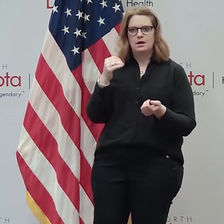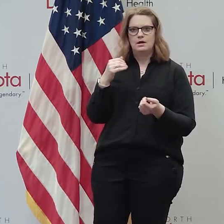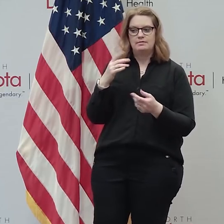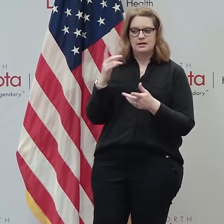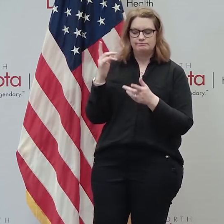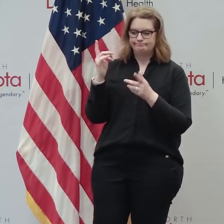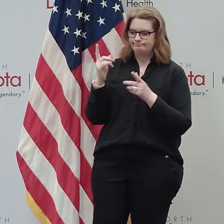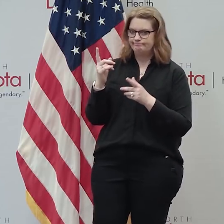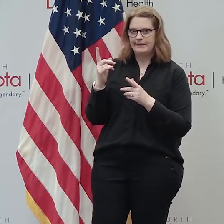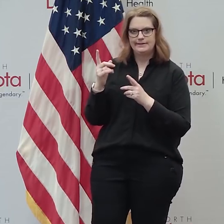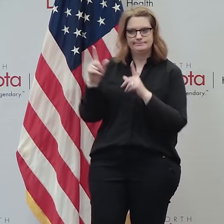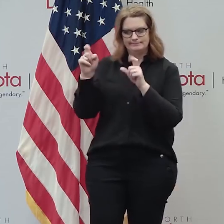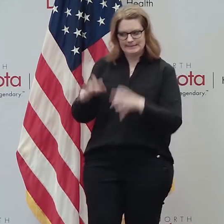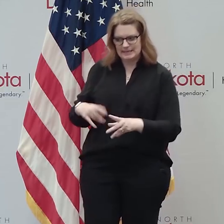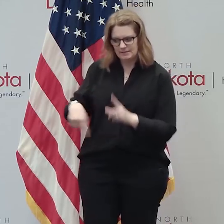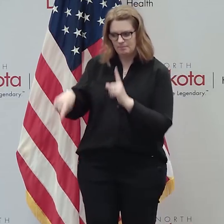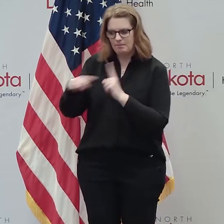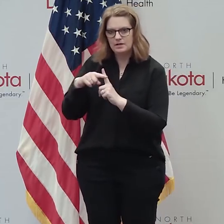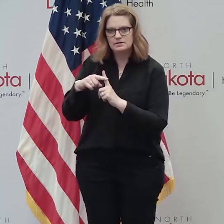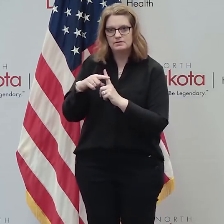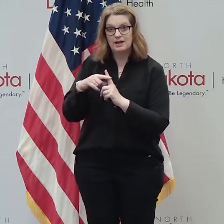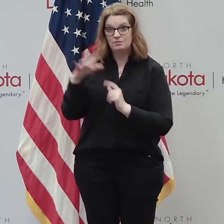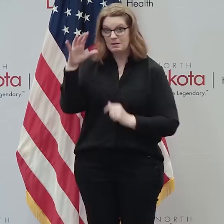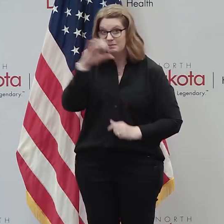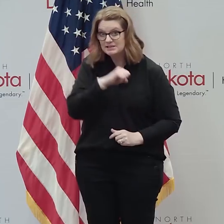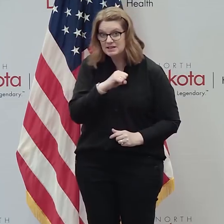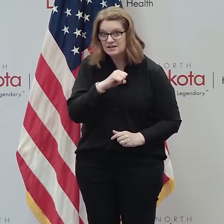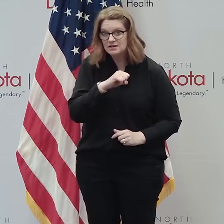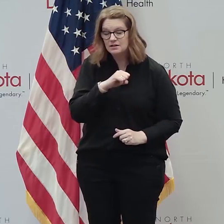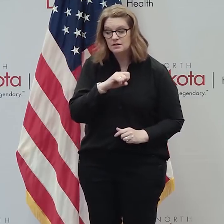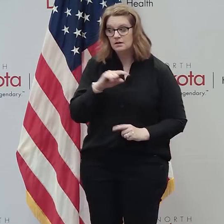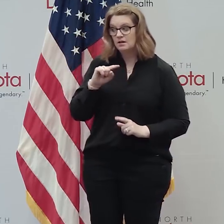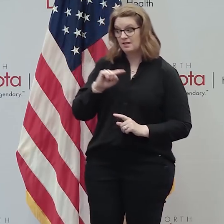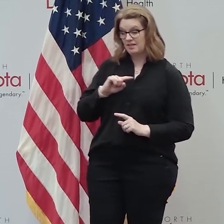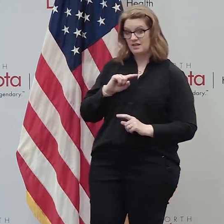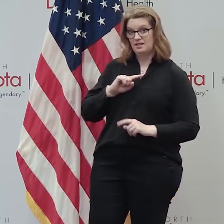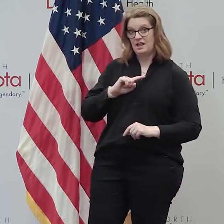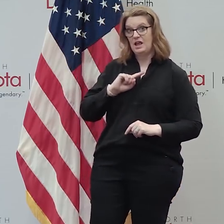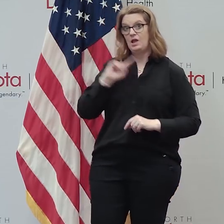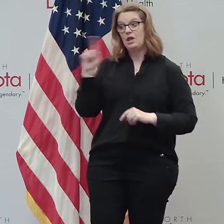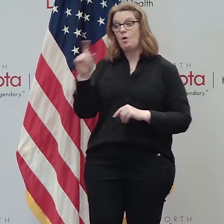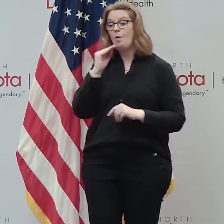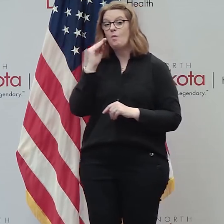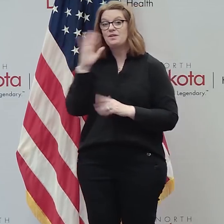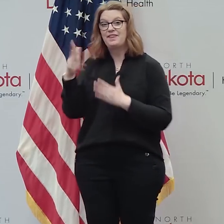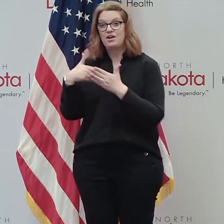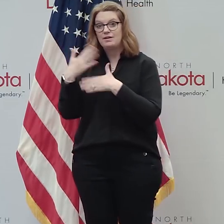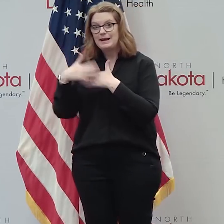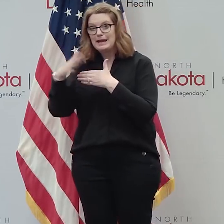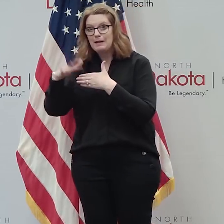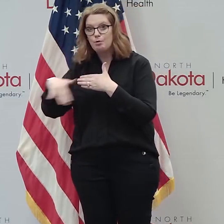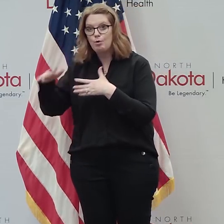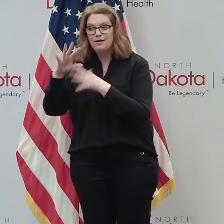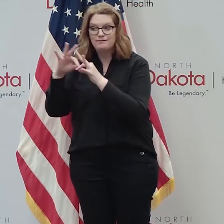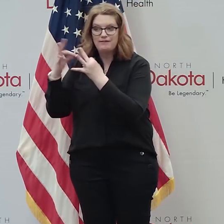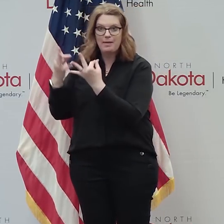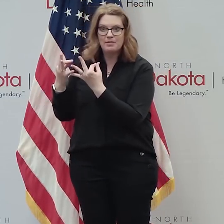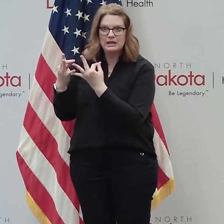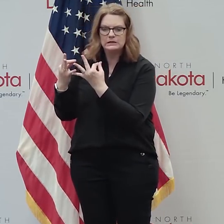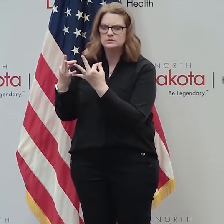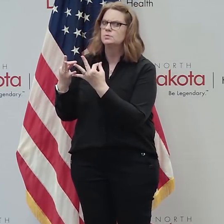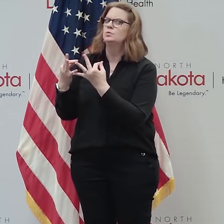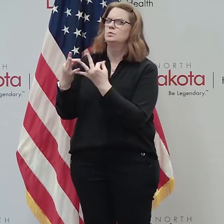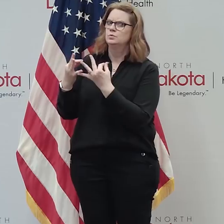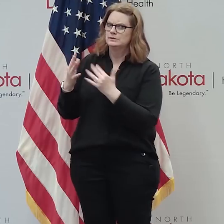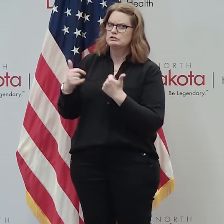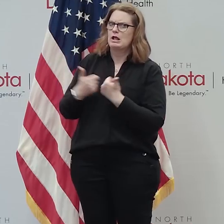becomes positive, but we didn't catch that, and then they go home to their neighborhood, their family, then that becomes a